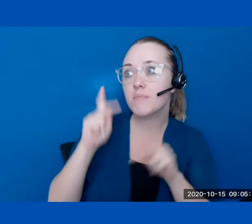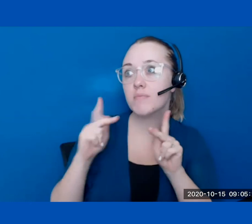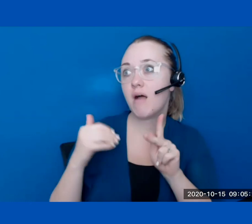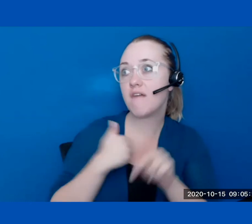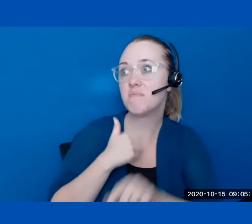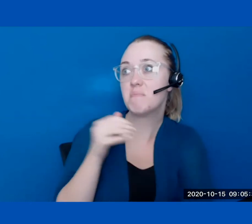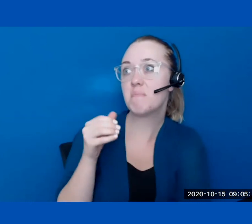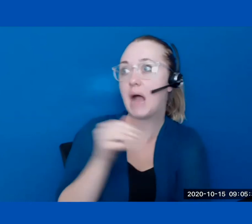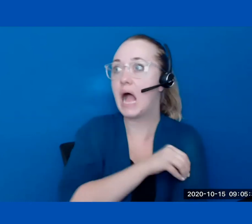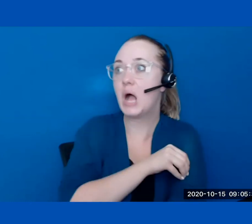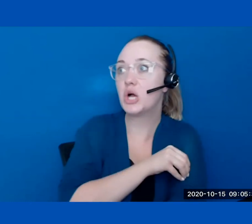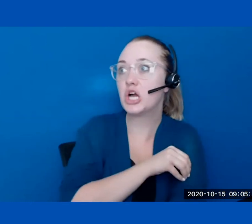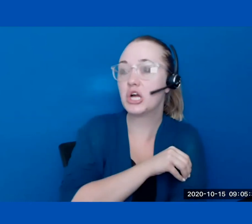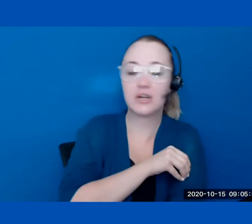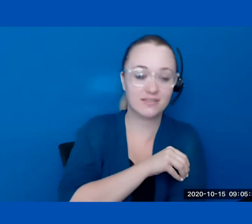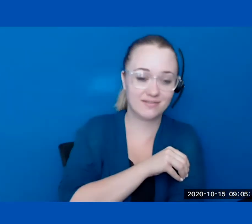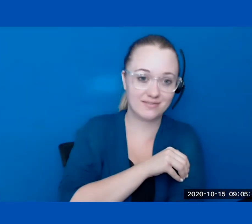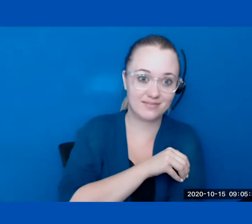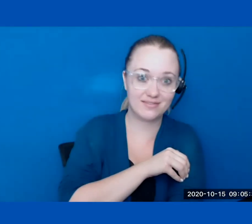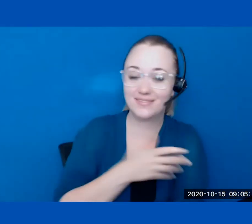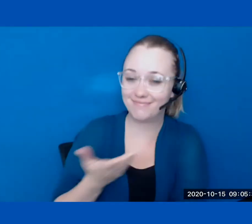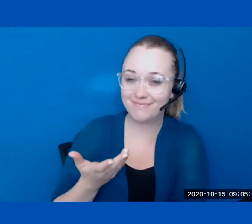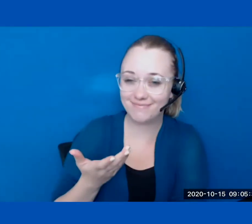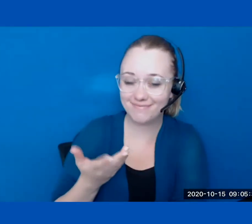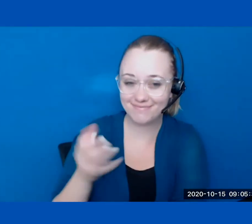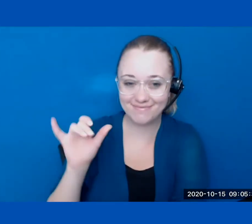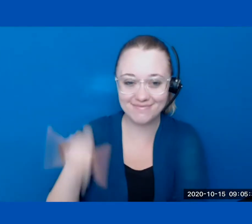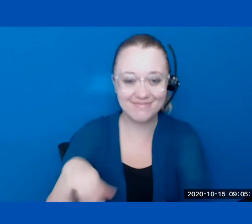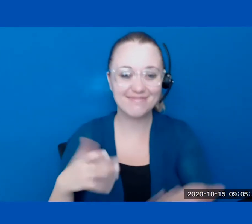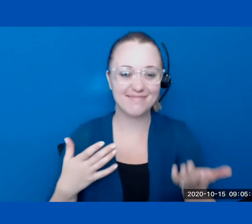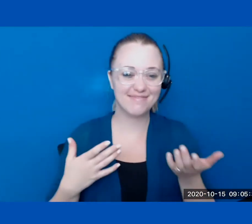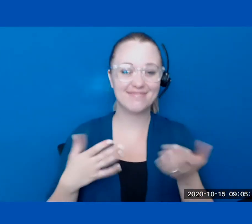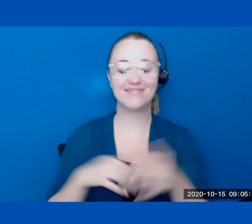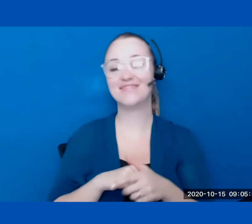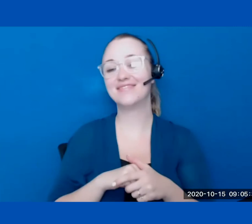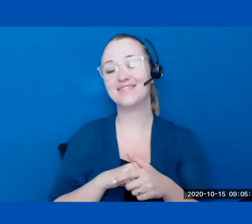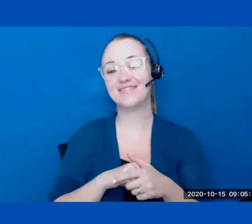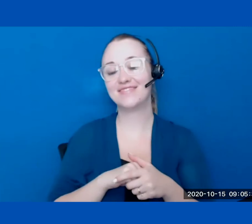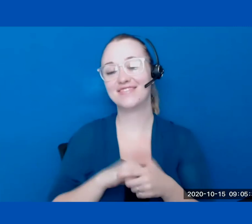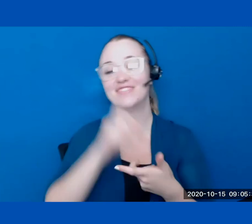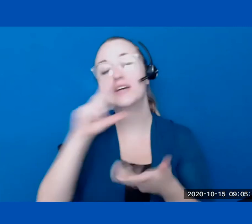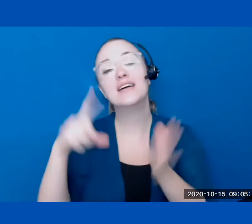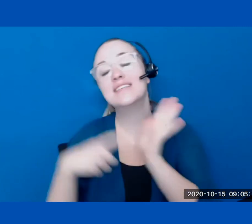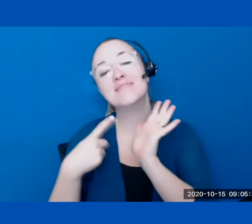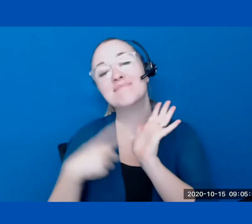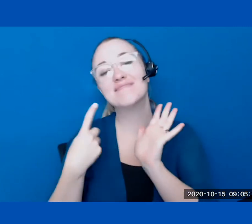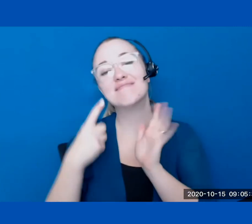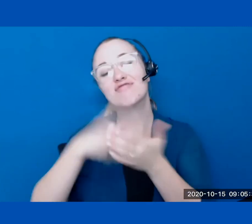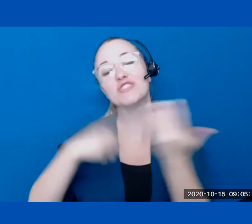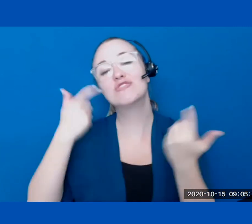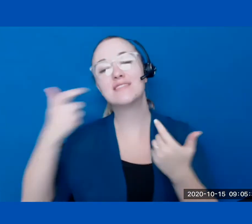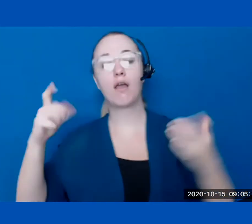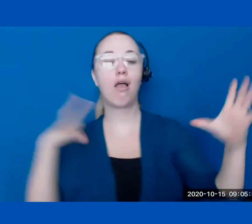You know, can you do what I think? Or, you know, a lot of, you know, sometimes what you see in